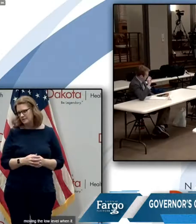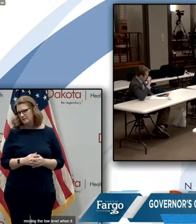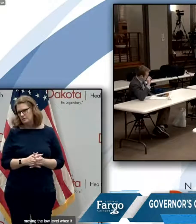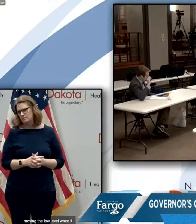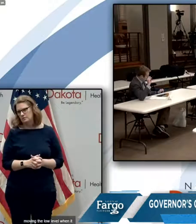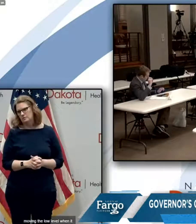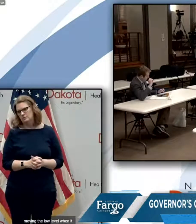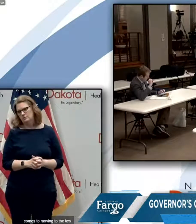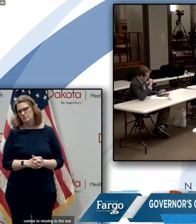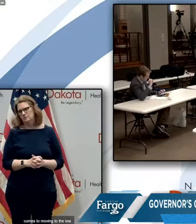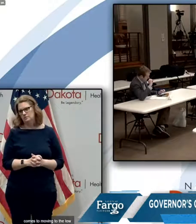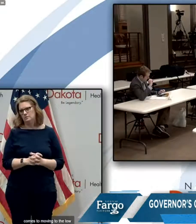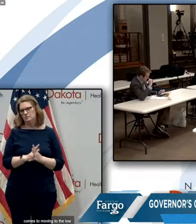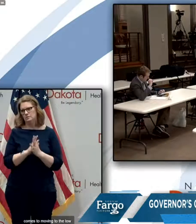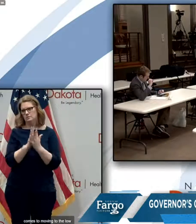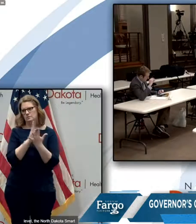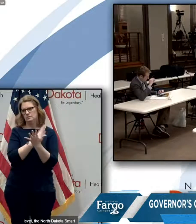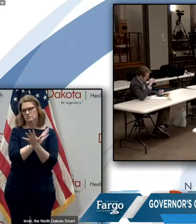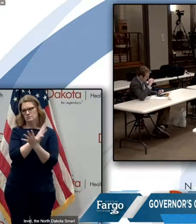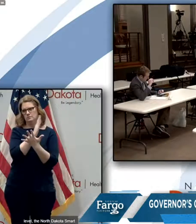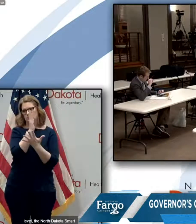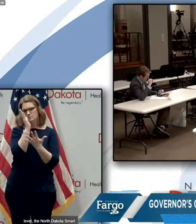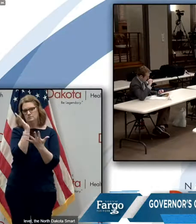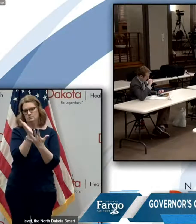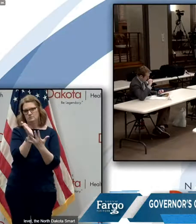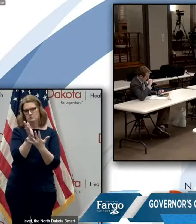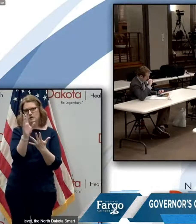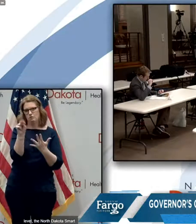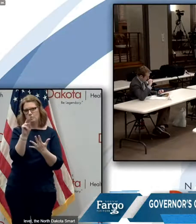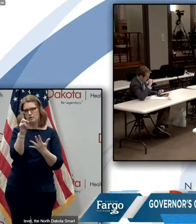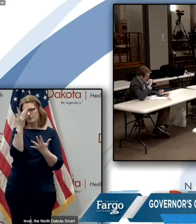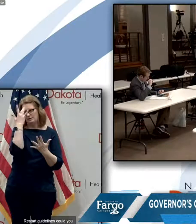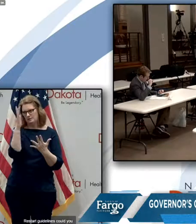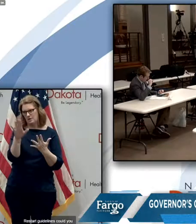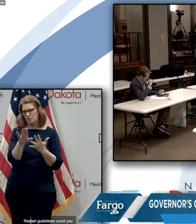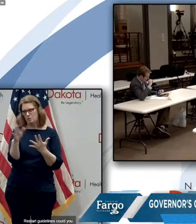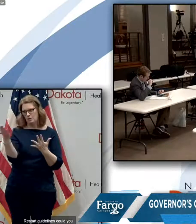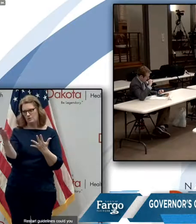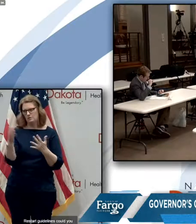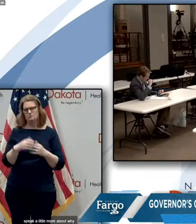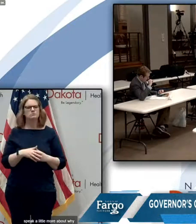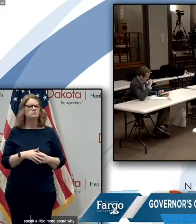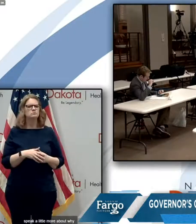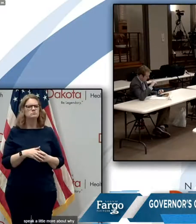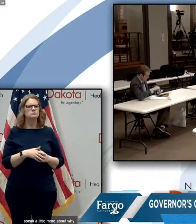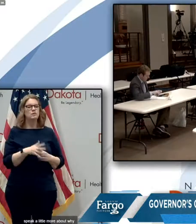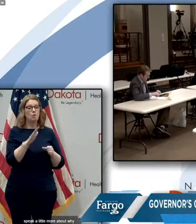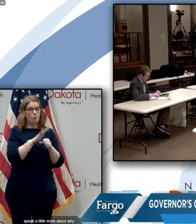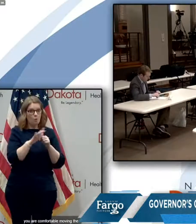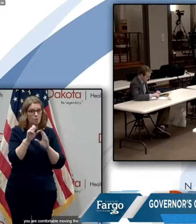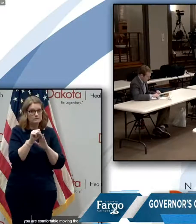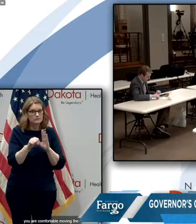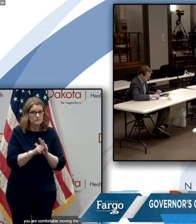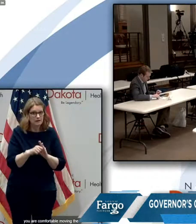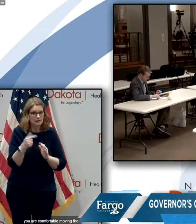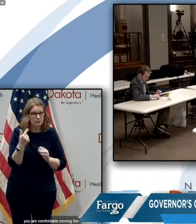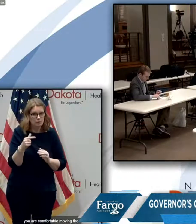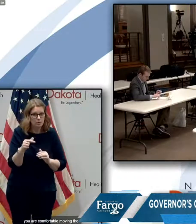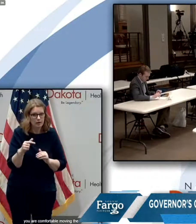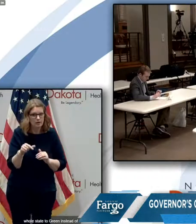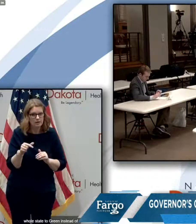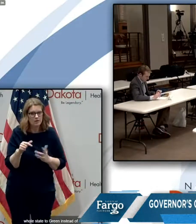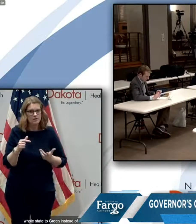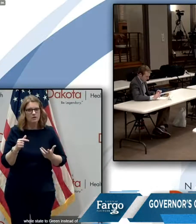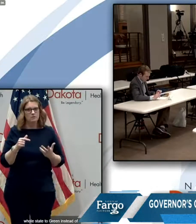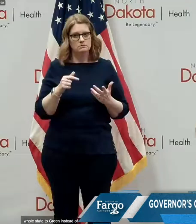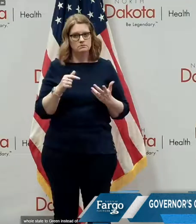the North Dakota Smart Restart guidelines, could you speak a little more of why you are comfortable moving the whole state to green instead of parsing out by counties?